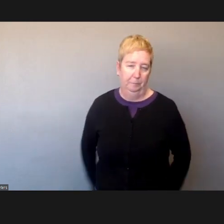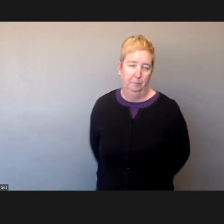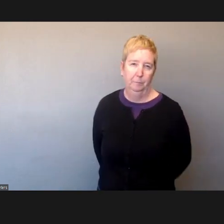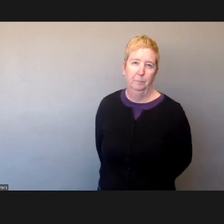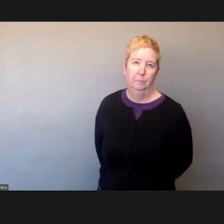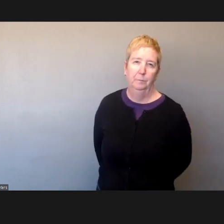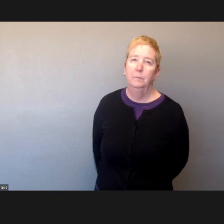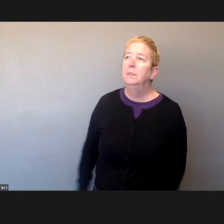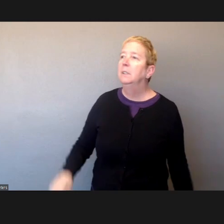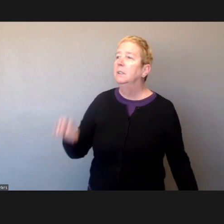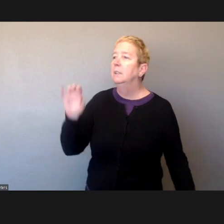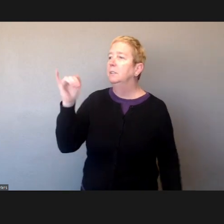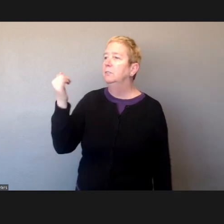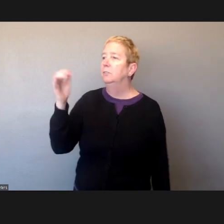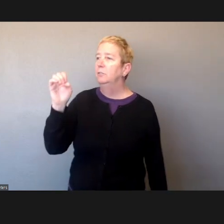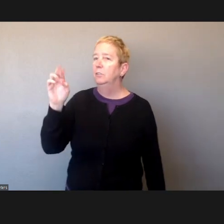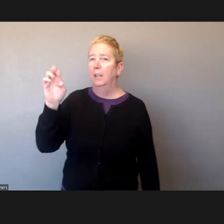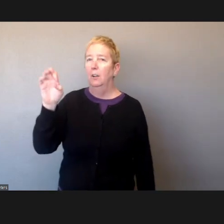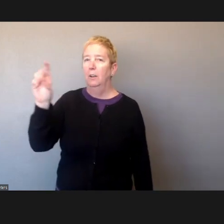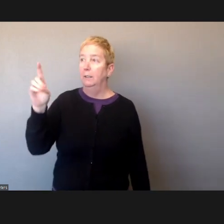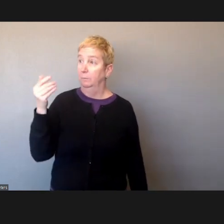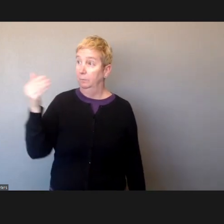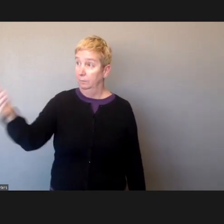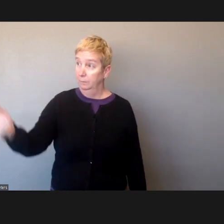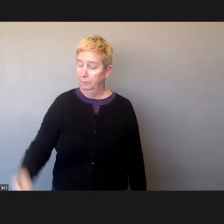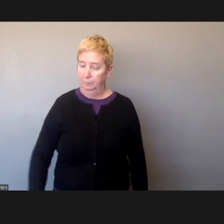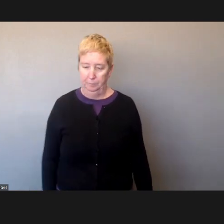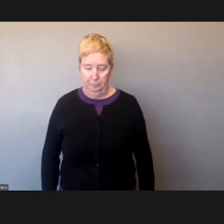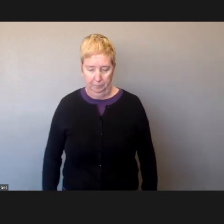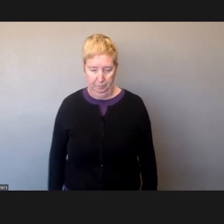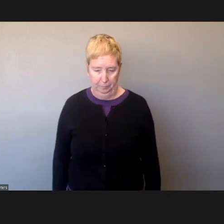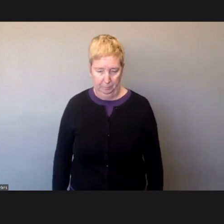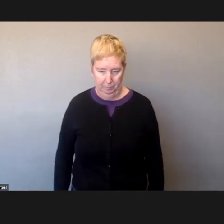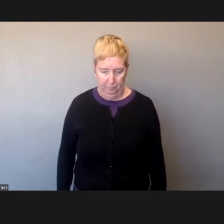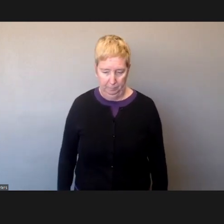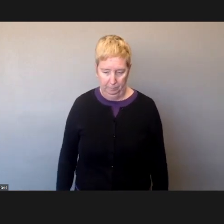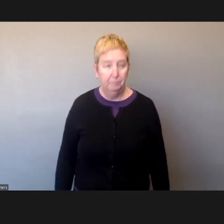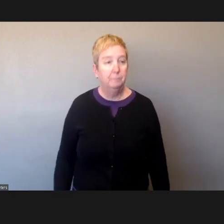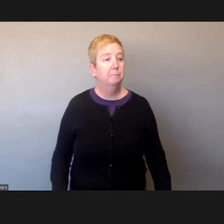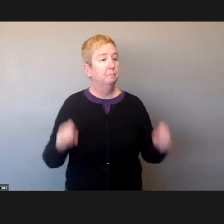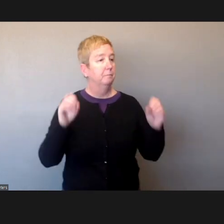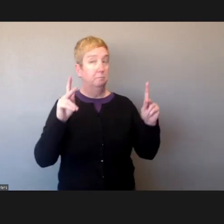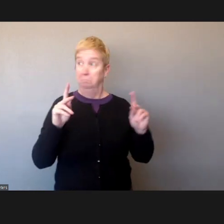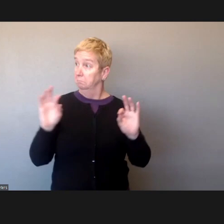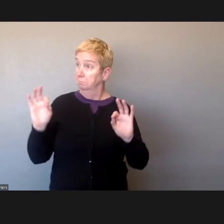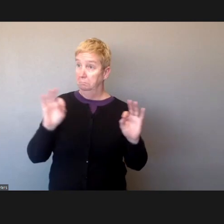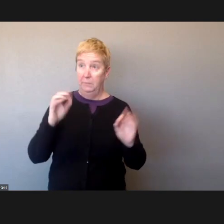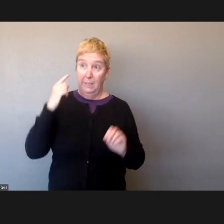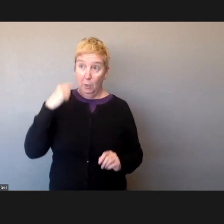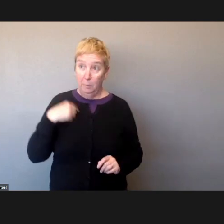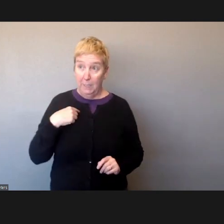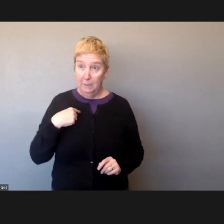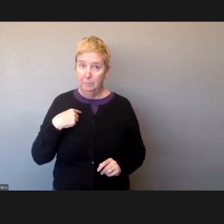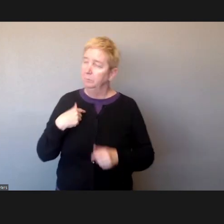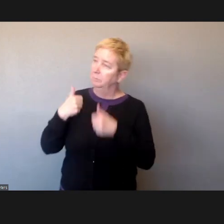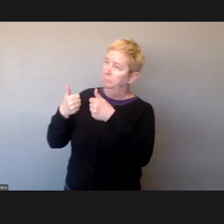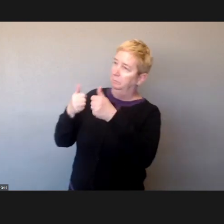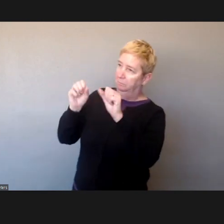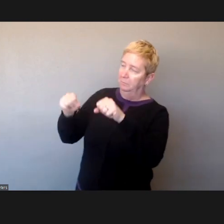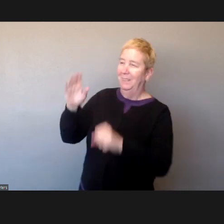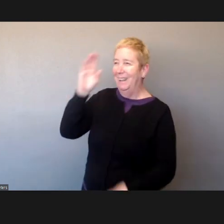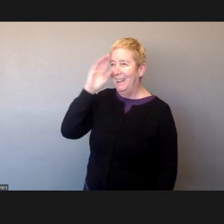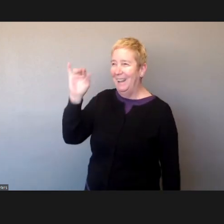Jared, you should be able to unmute yourself and ask your question. All right, just confirming that you can hear me. I can hear can. Hi,